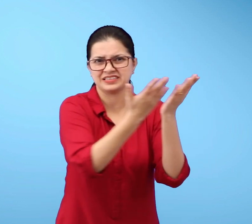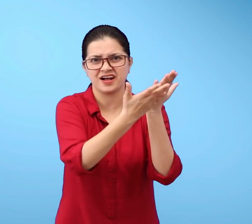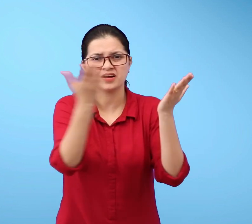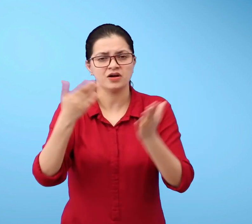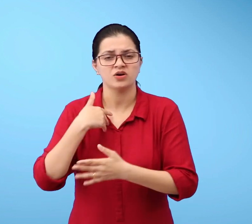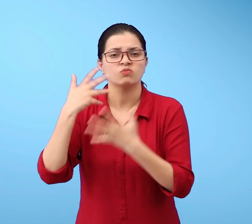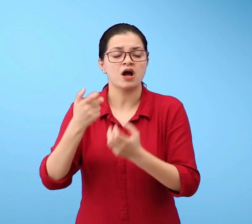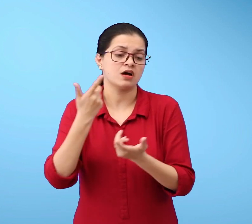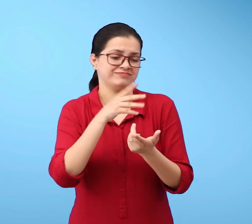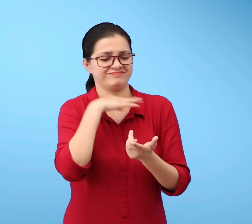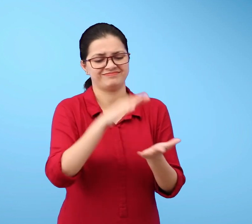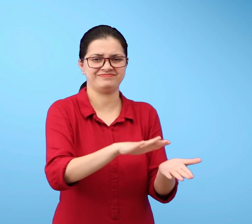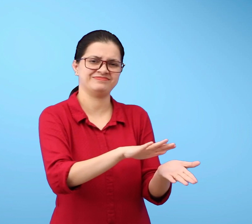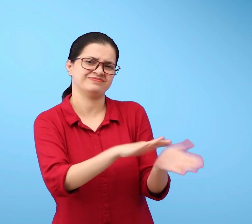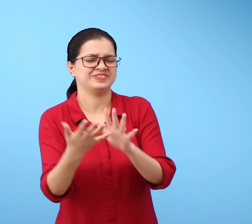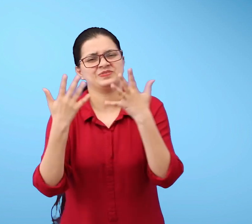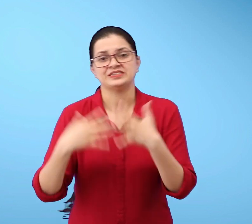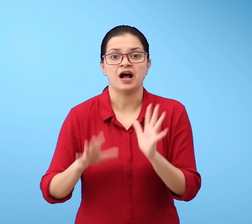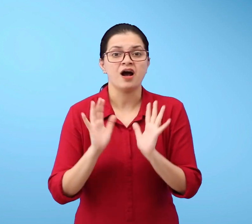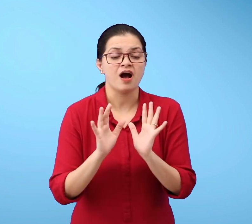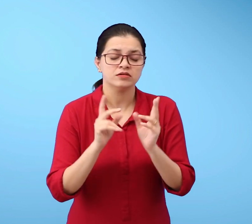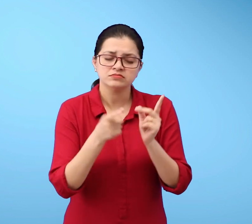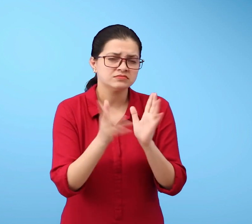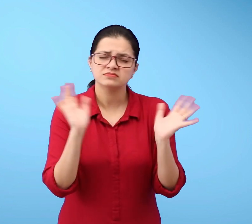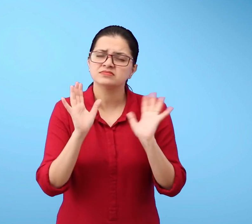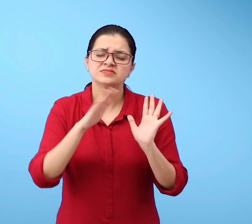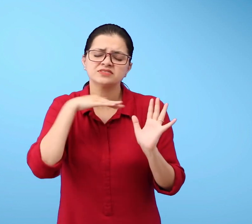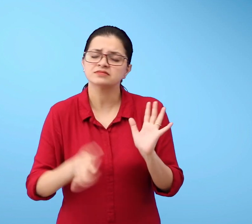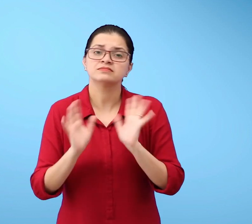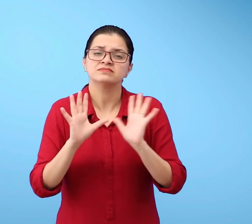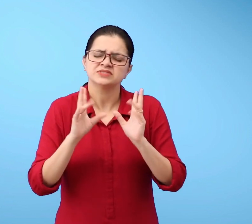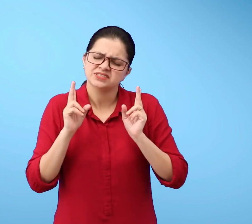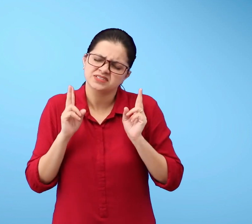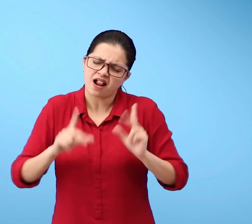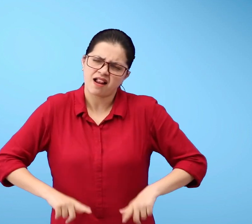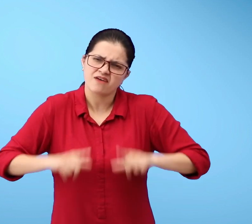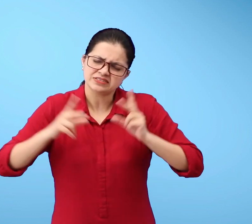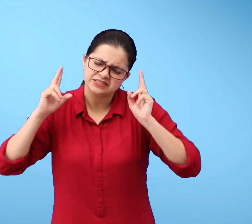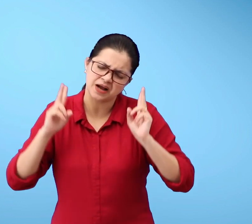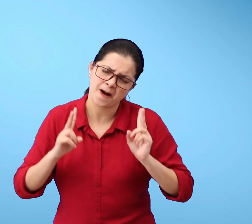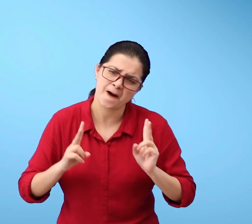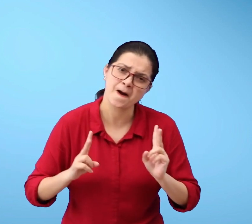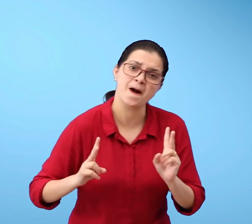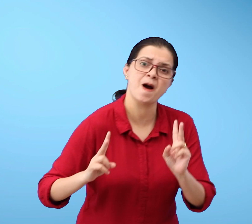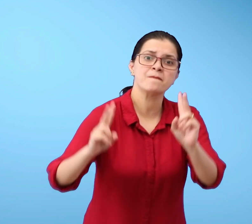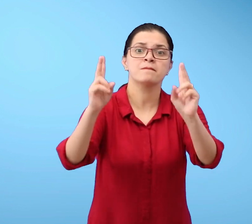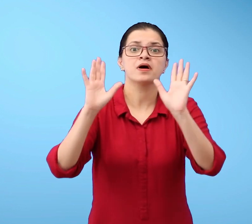Many of these thinkers felt that there was something permanent in the universe that would last